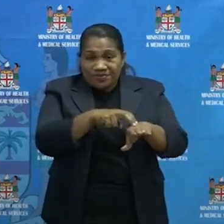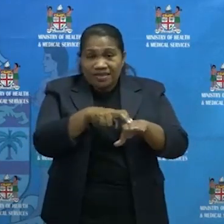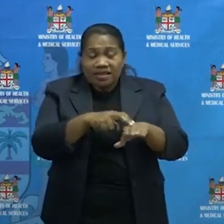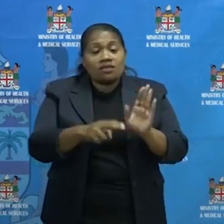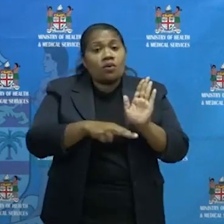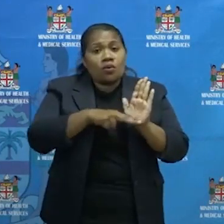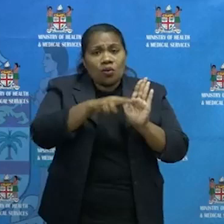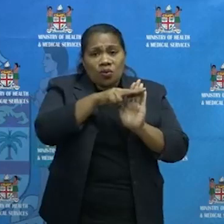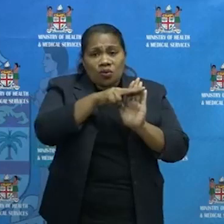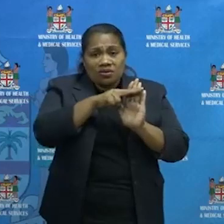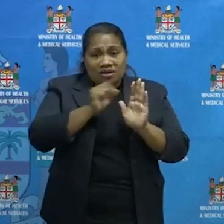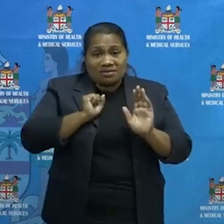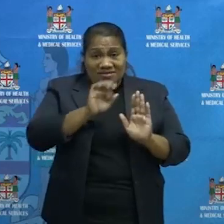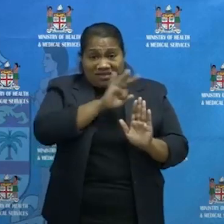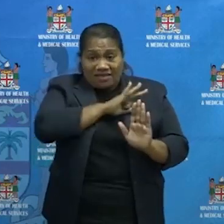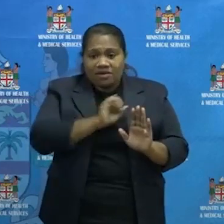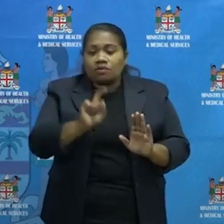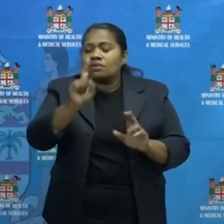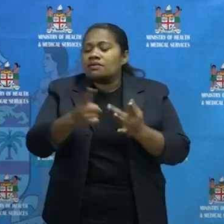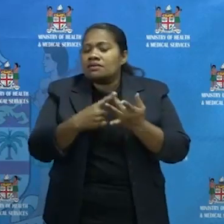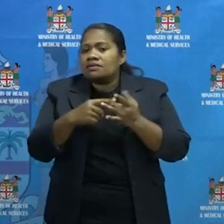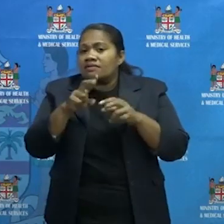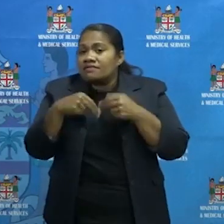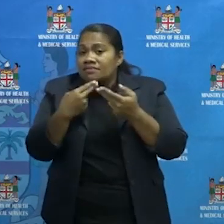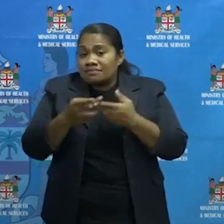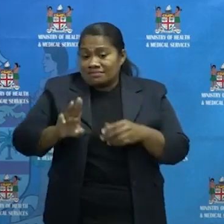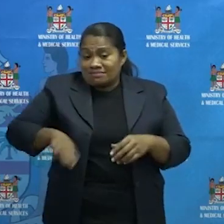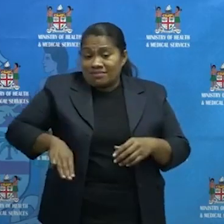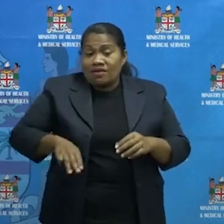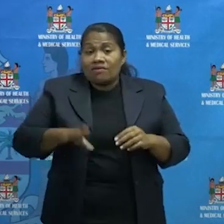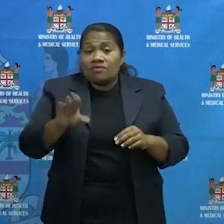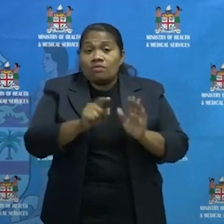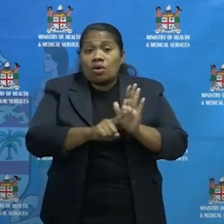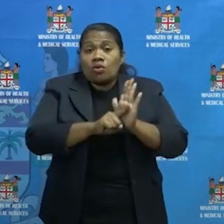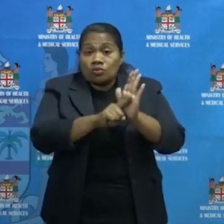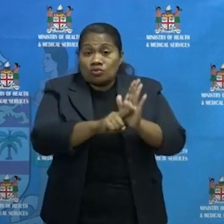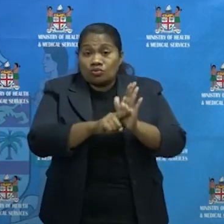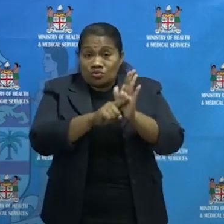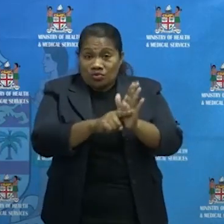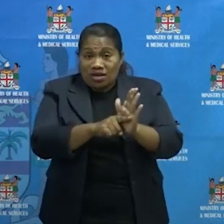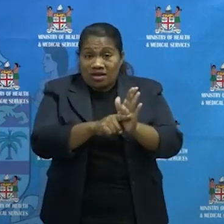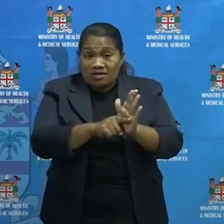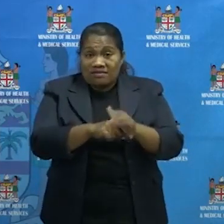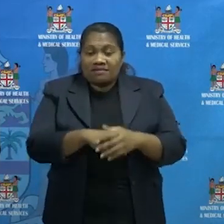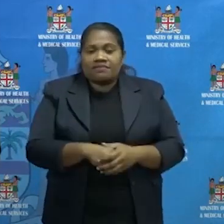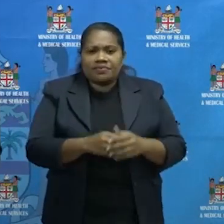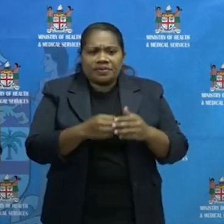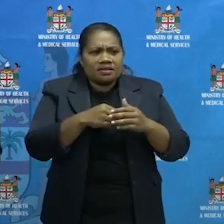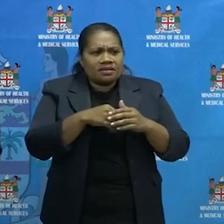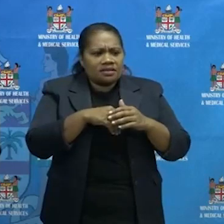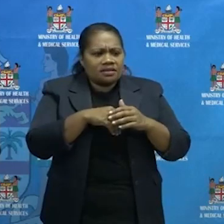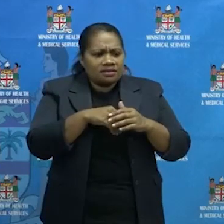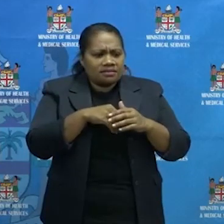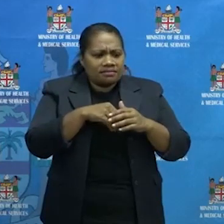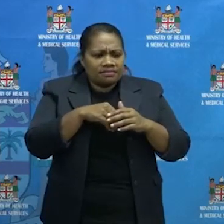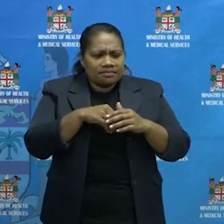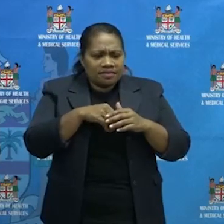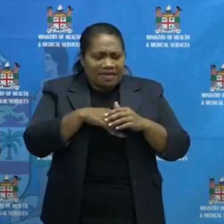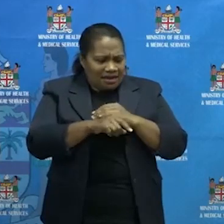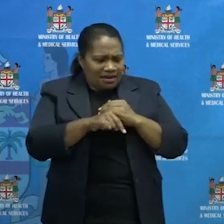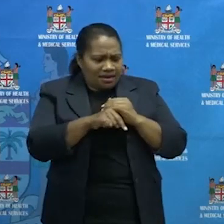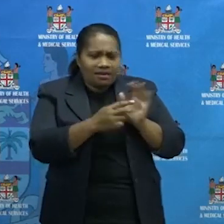other family member from Lotoka minibus stand at Karambula in Nandi at around 5